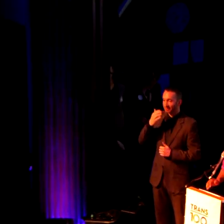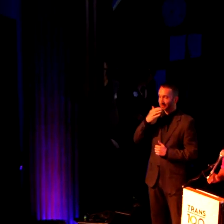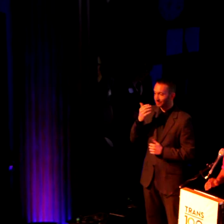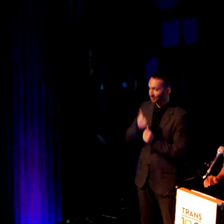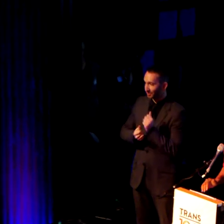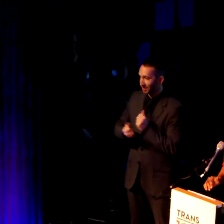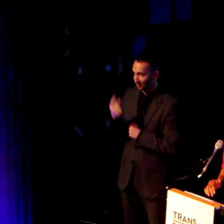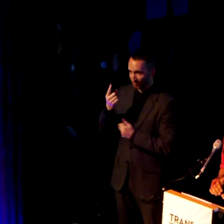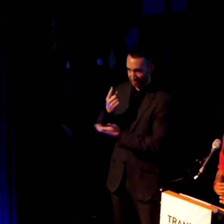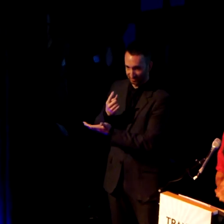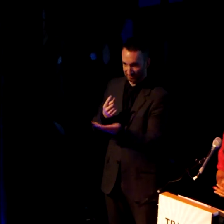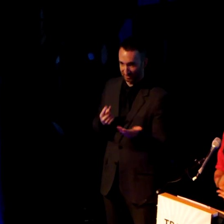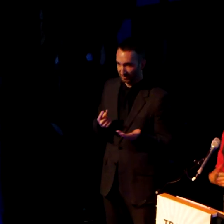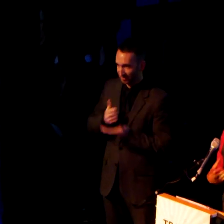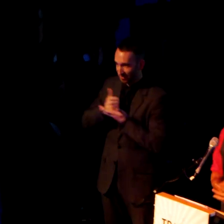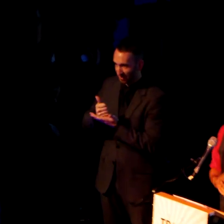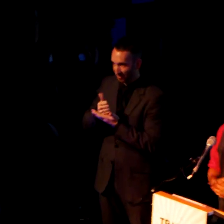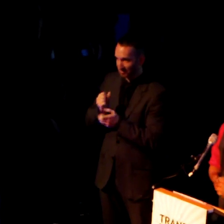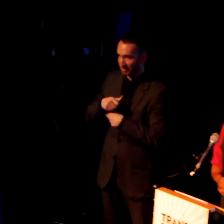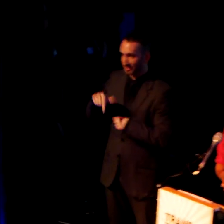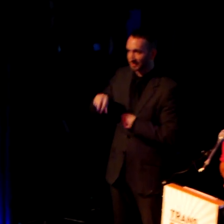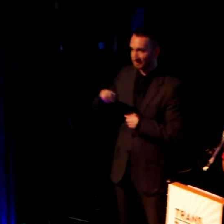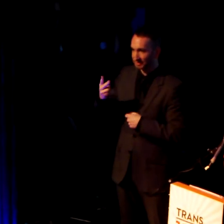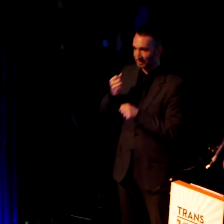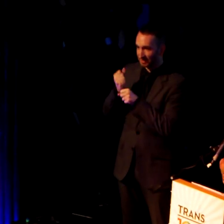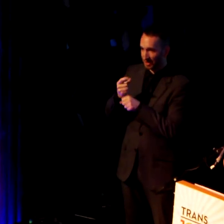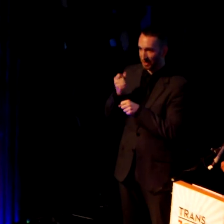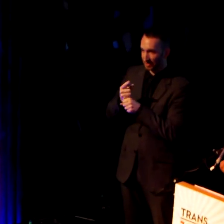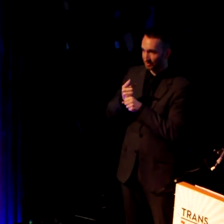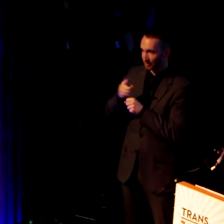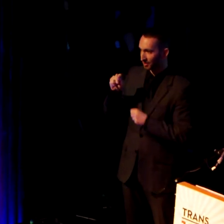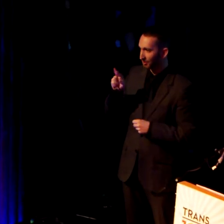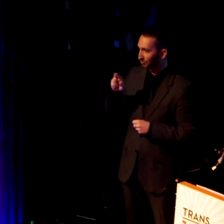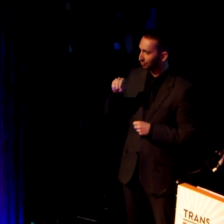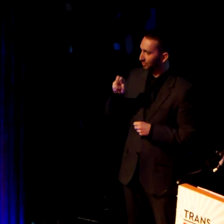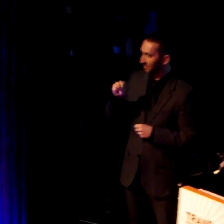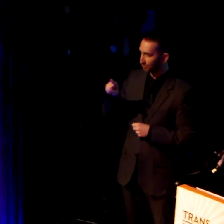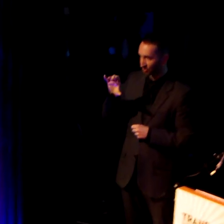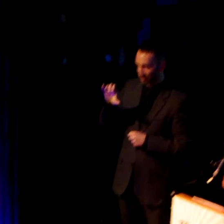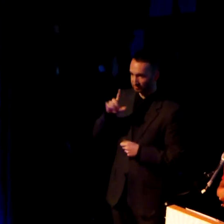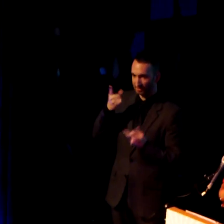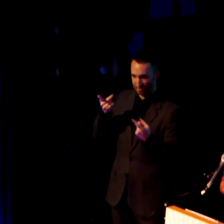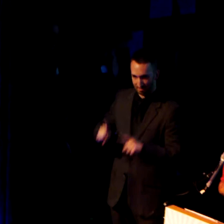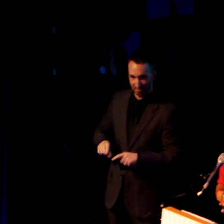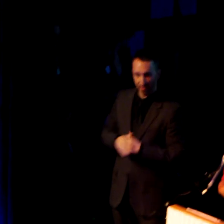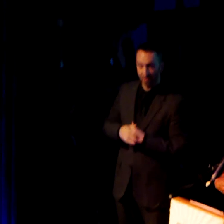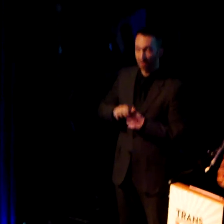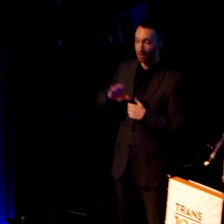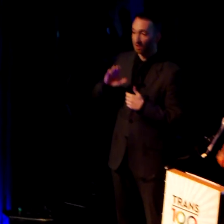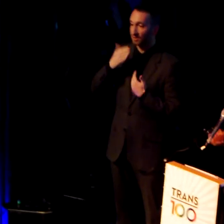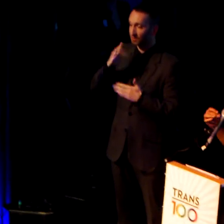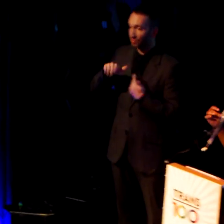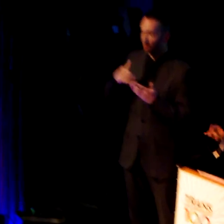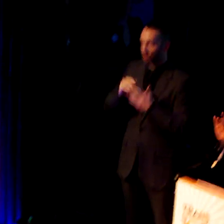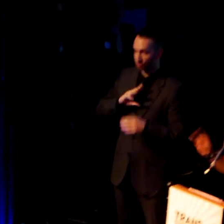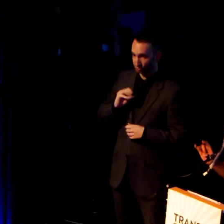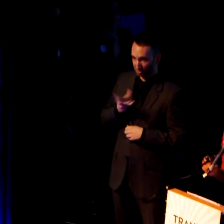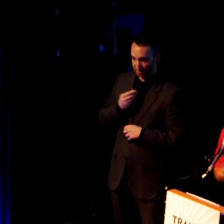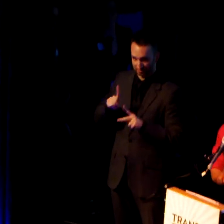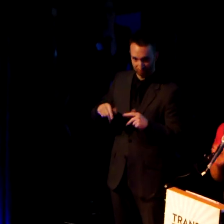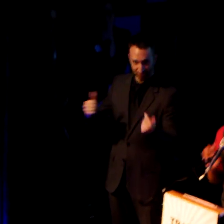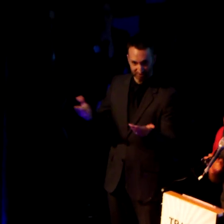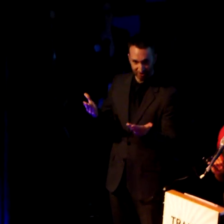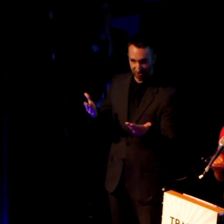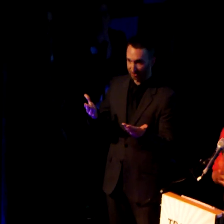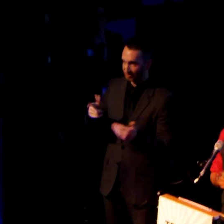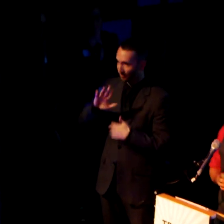to every single person who helped make the second annual Trans 100 a reality. Also, thank you to every single trans person in this room.